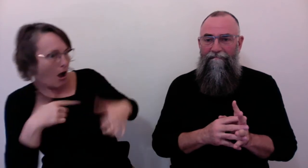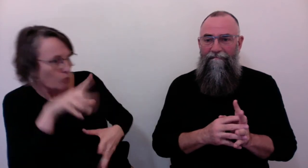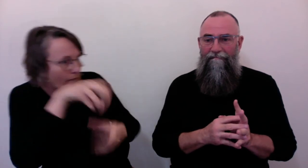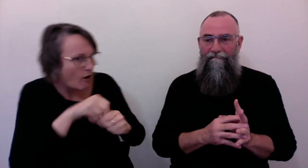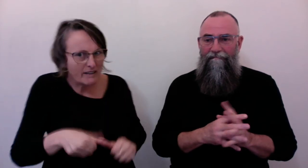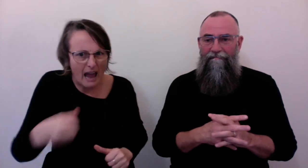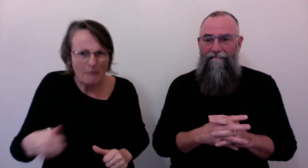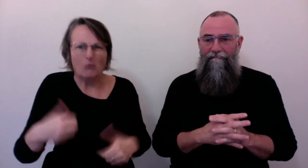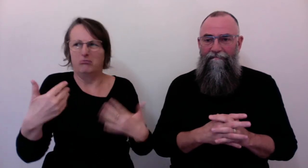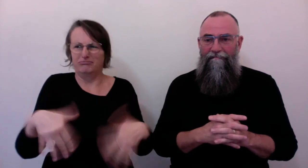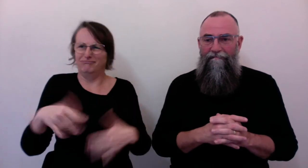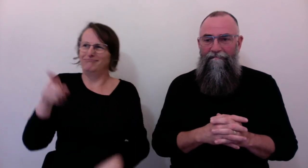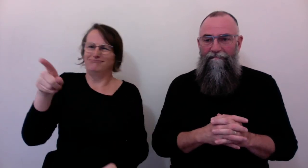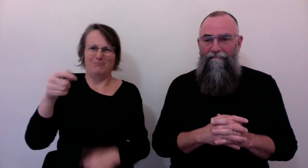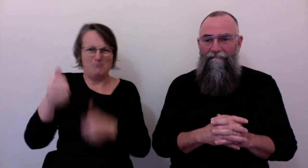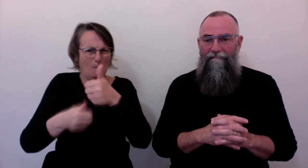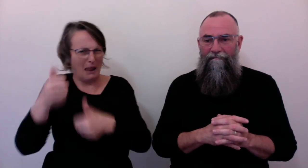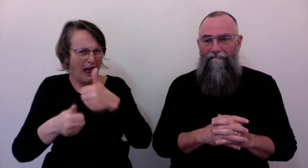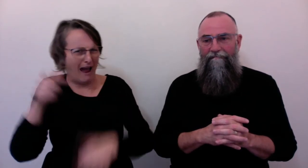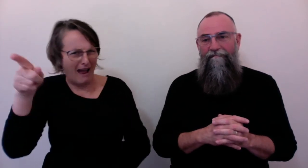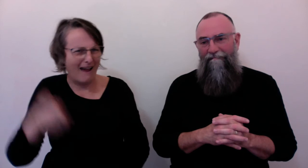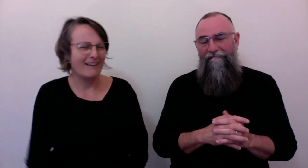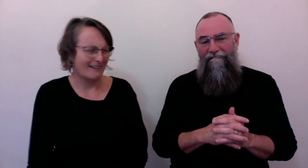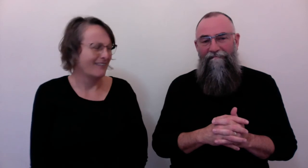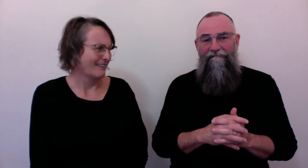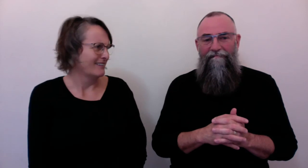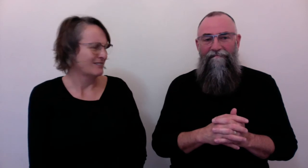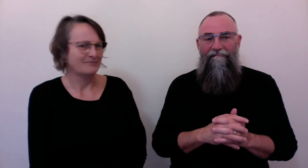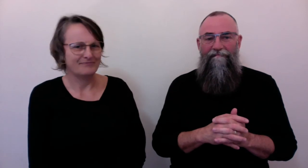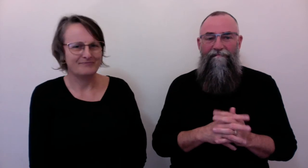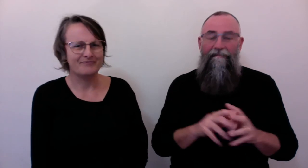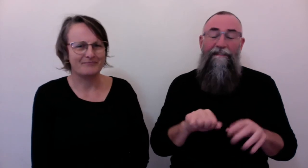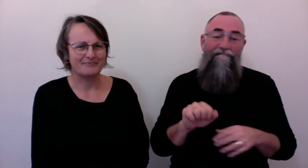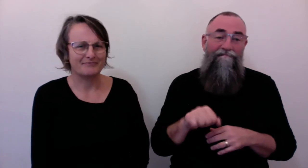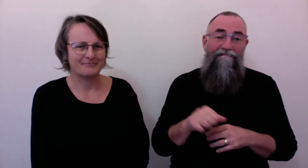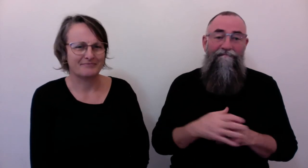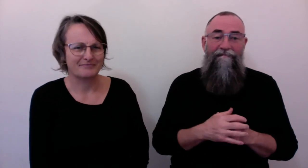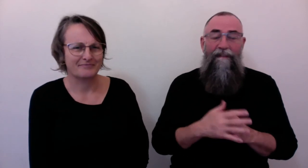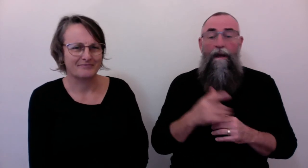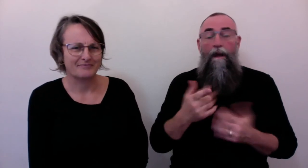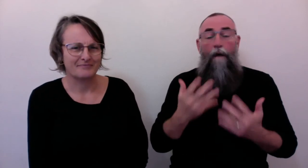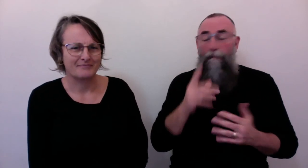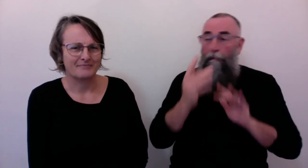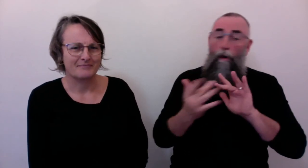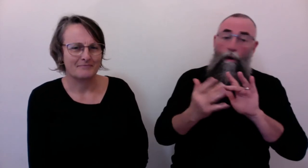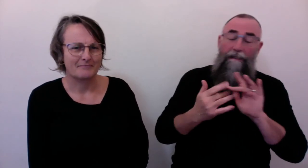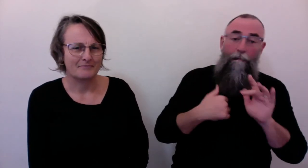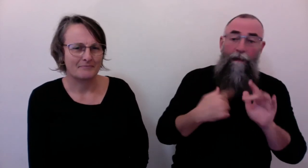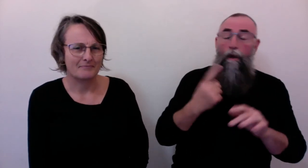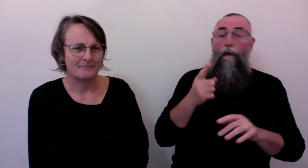I always get like stories from my parents about, their kids who are deaf or hard of hearing.